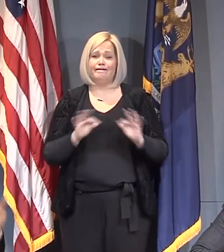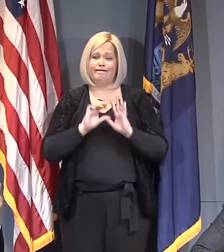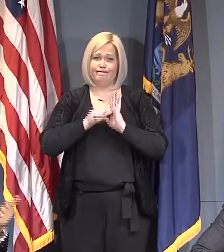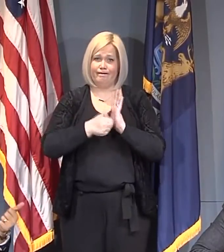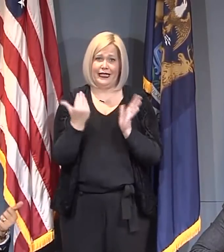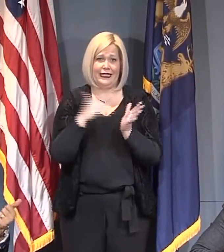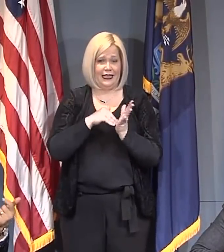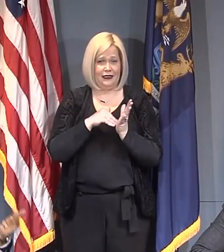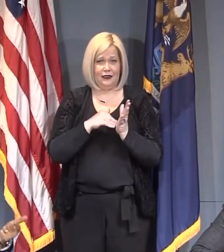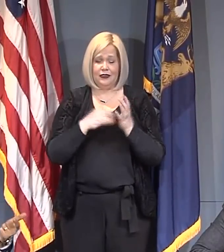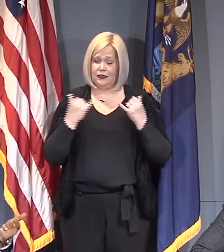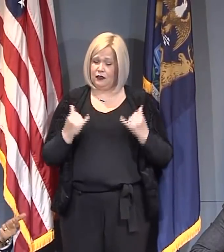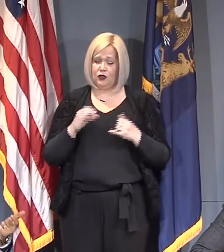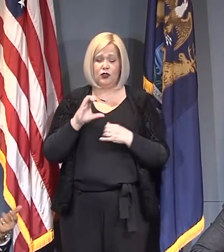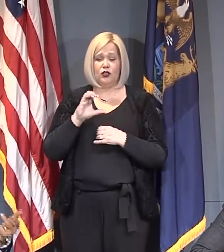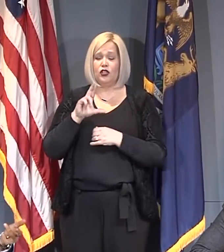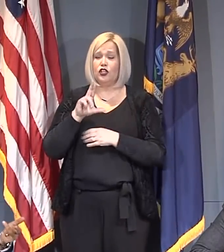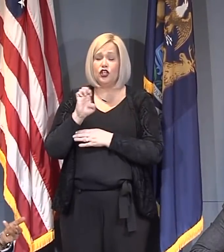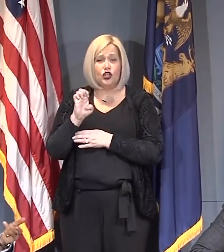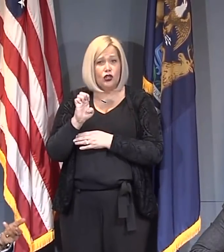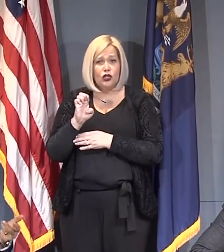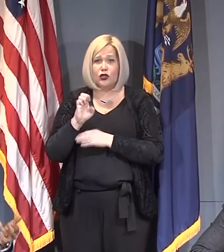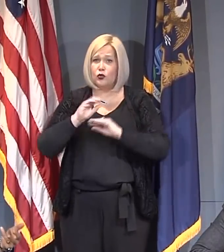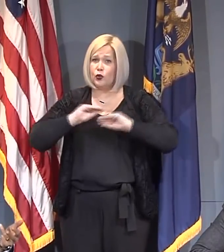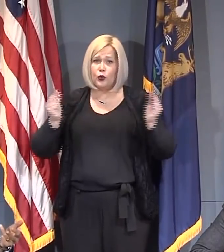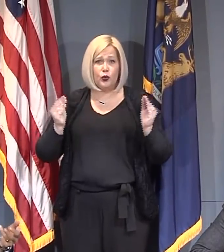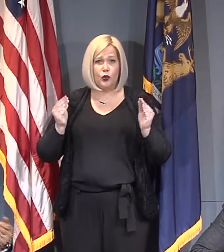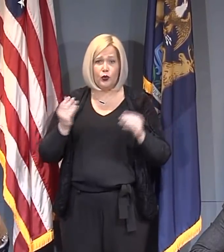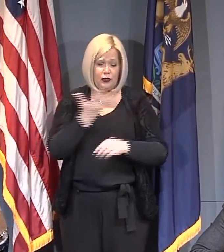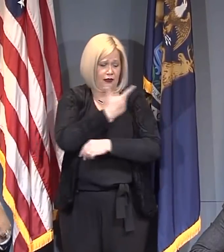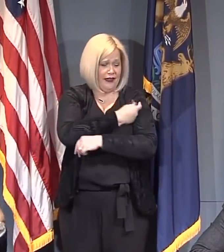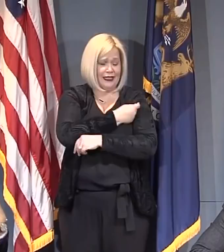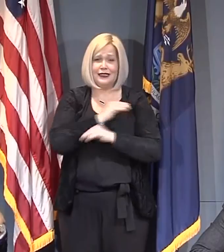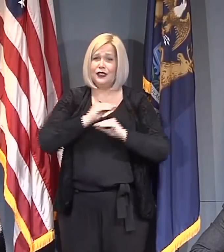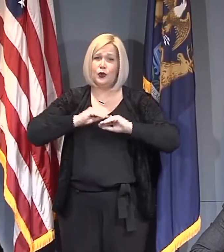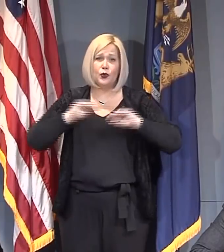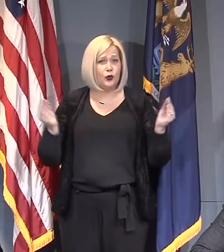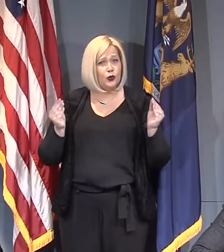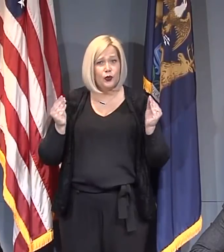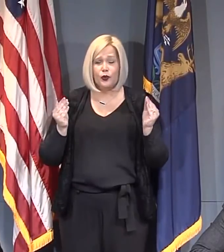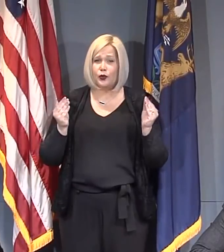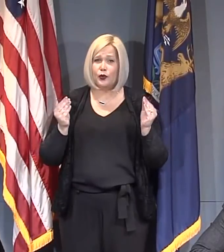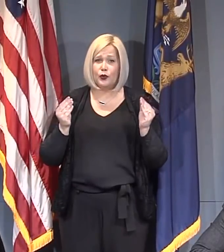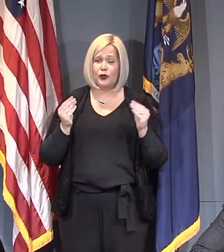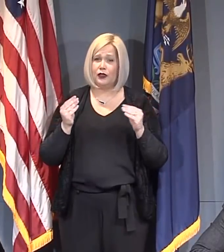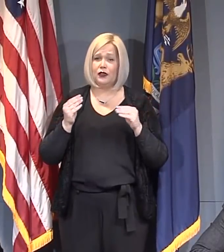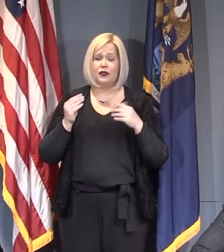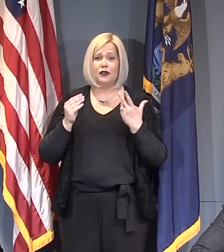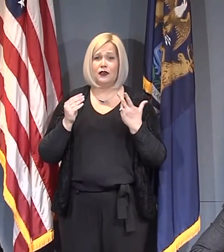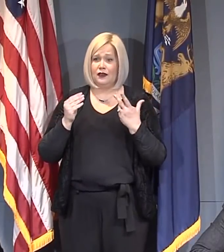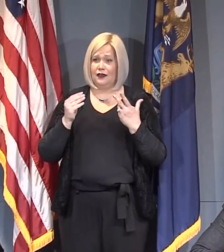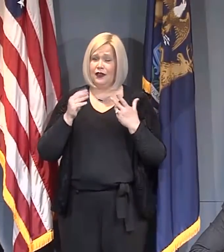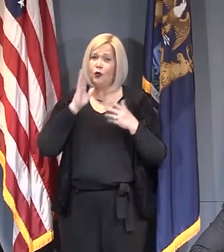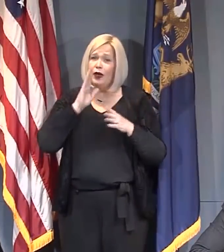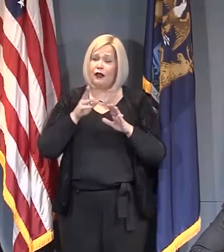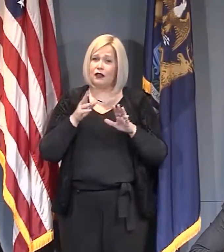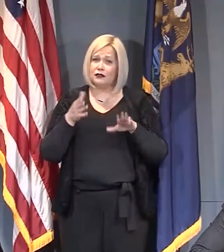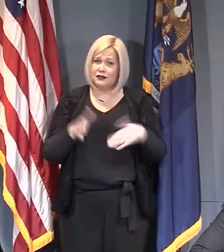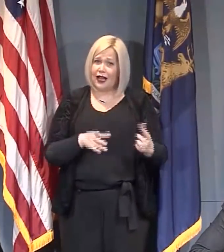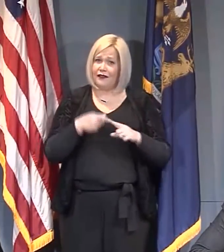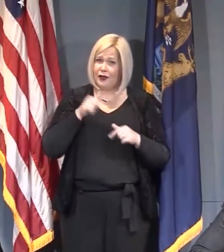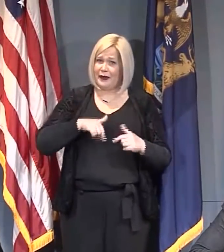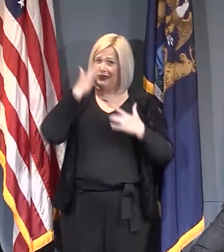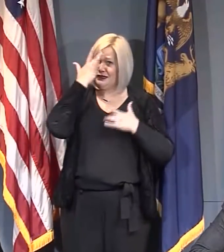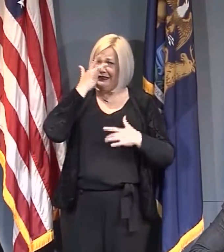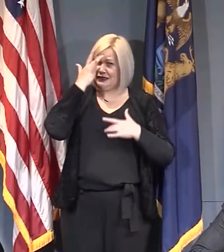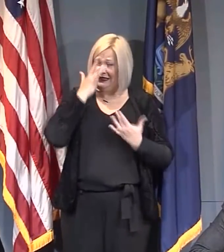COVID-19, there's no cure, there's no vaccine, it's highly contagious and it's deadly. And none of us knows how our body is going to react to it. What might feel